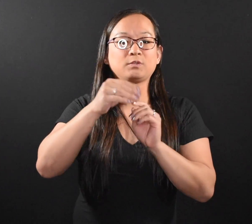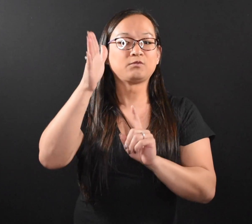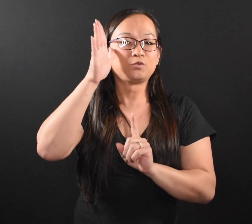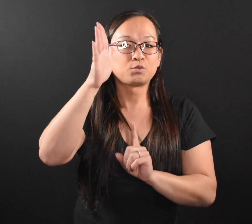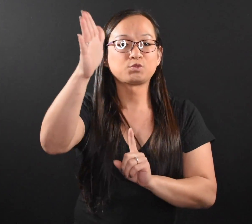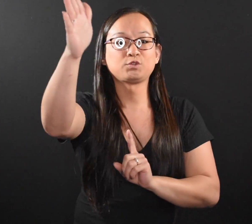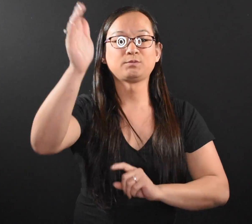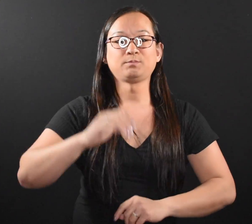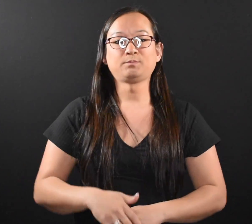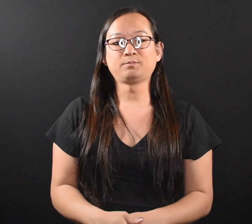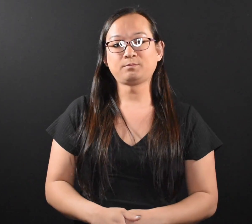quote.